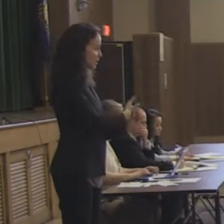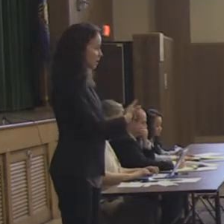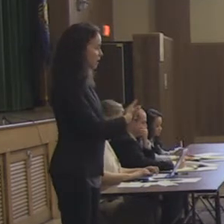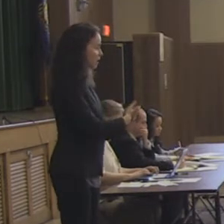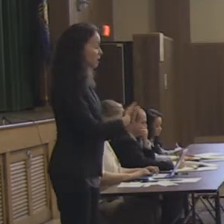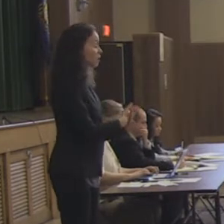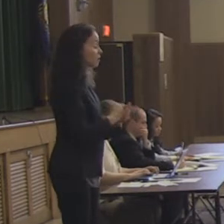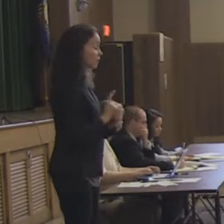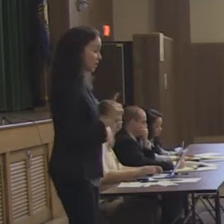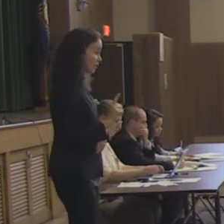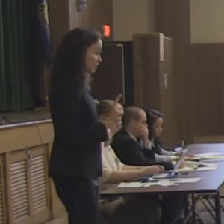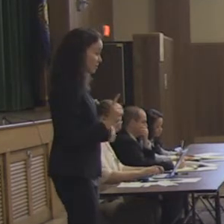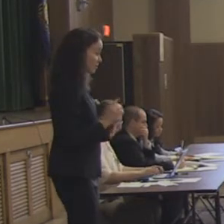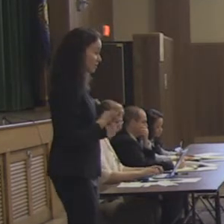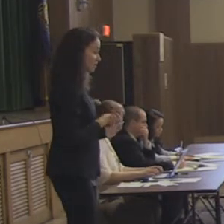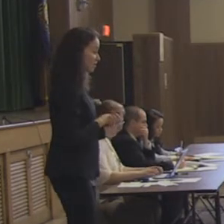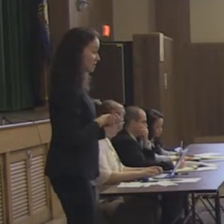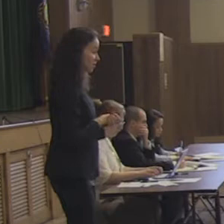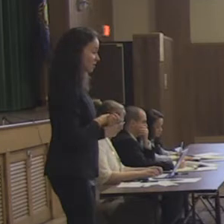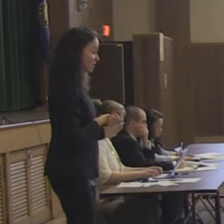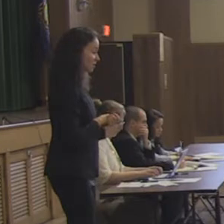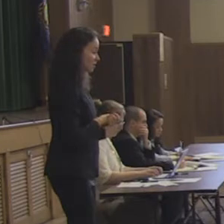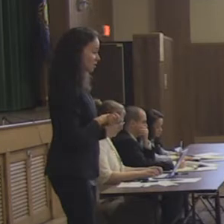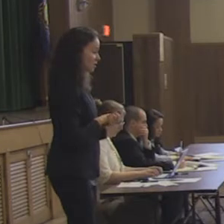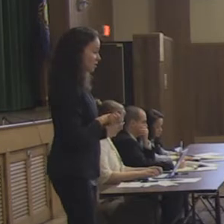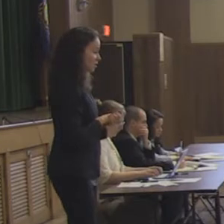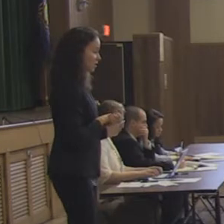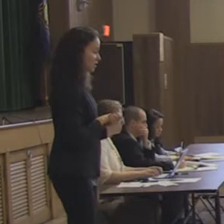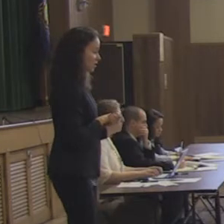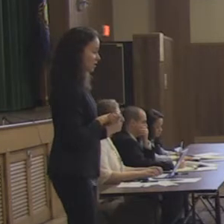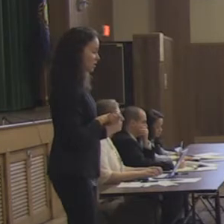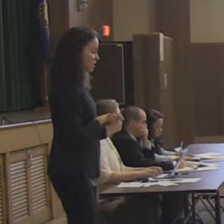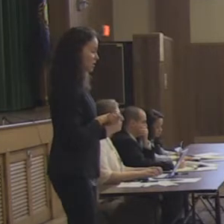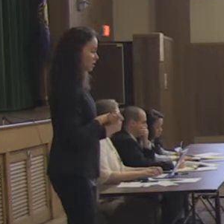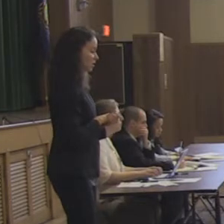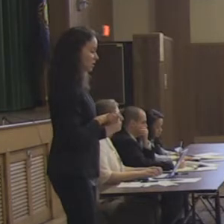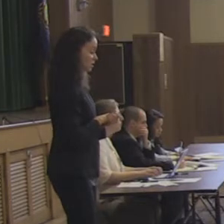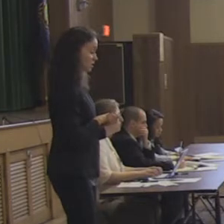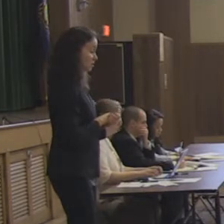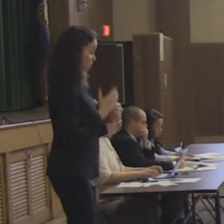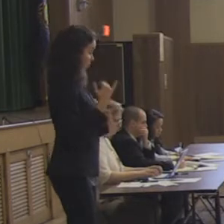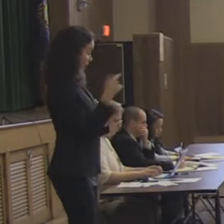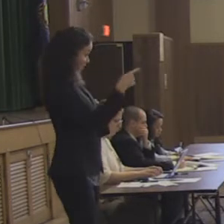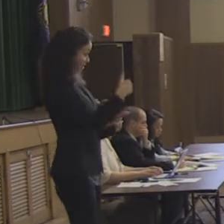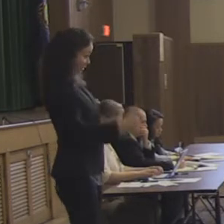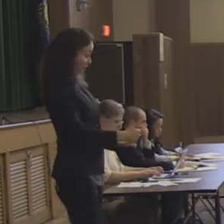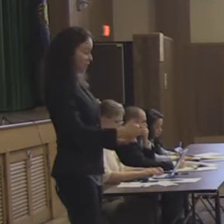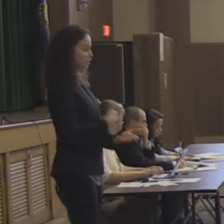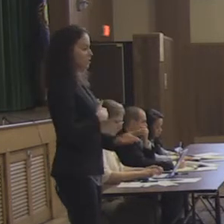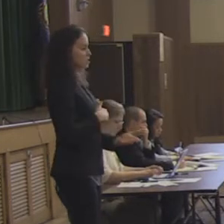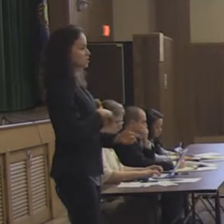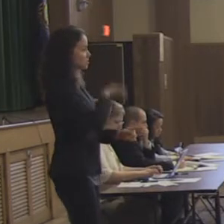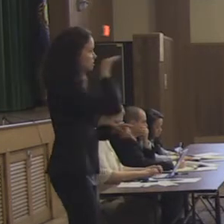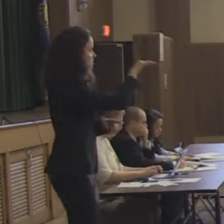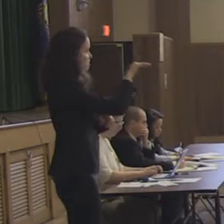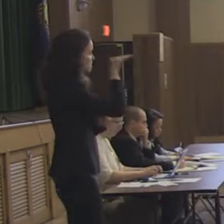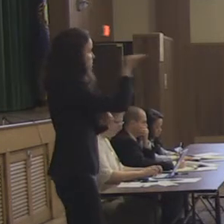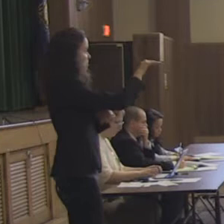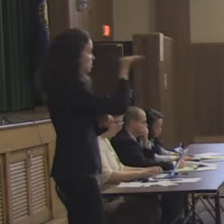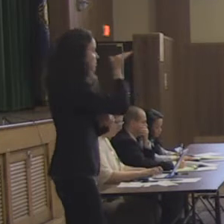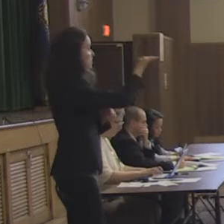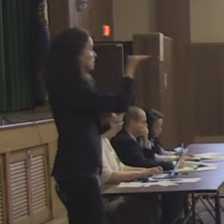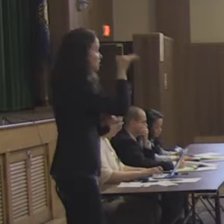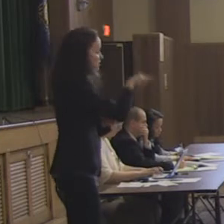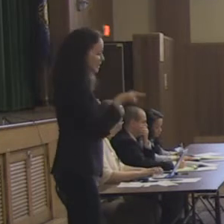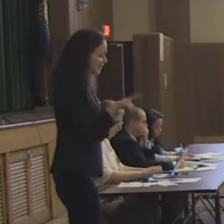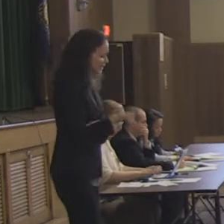But it was because that we really pushed for the fact that this kid needed to